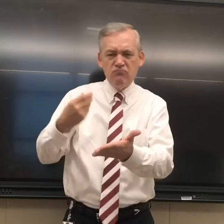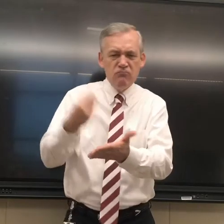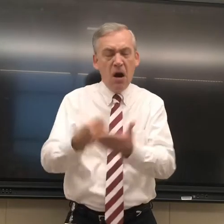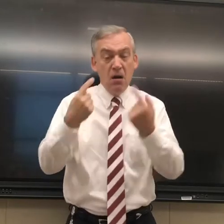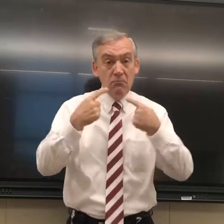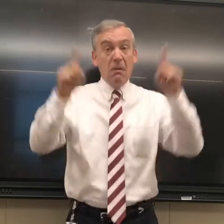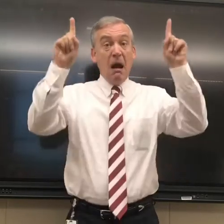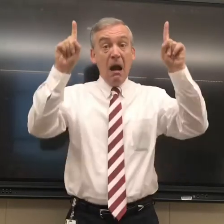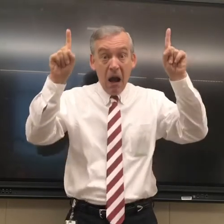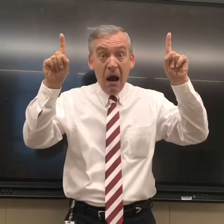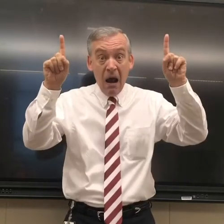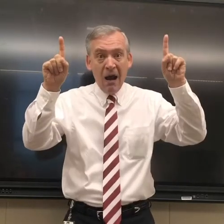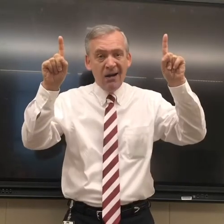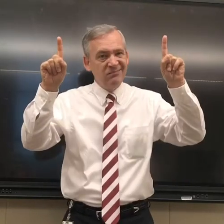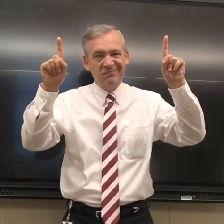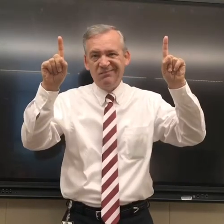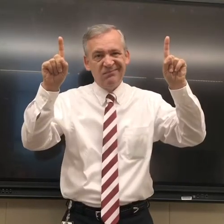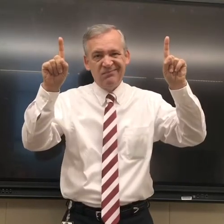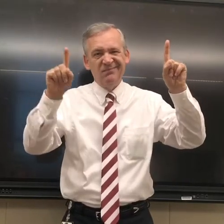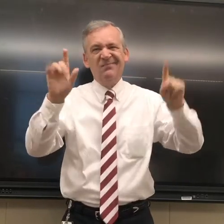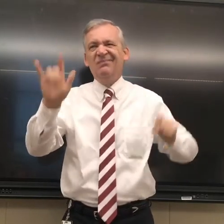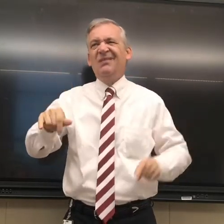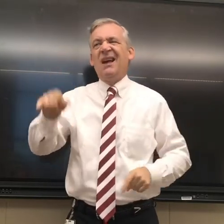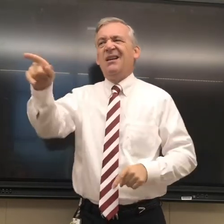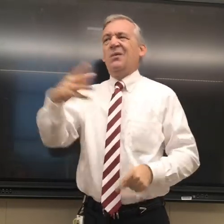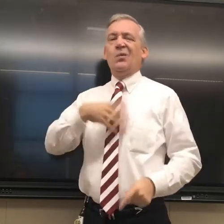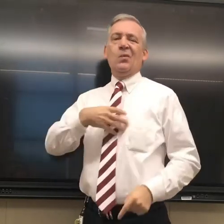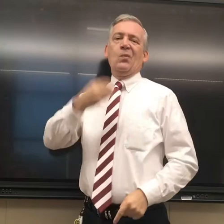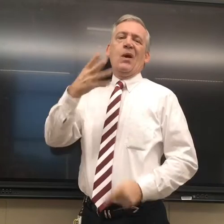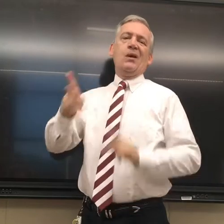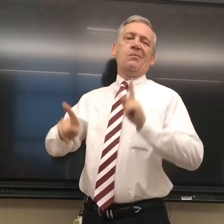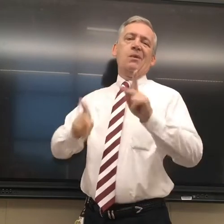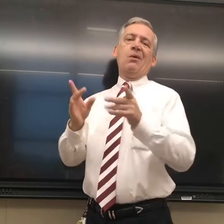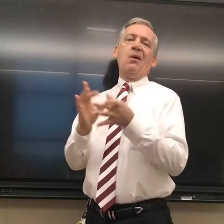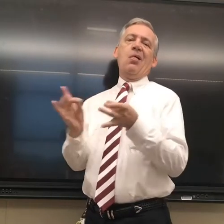For those were white folks' words, which we never believed.